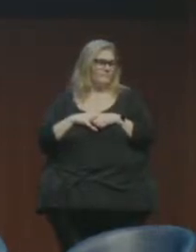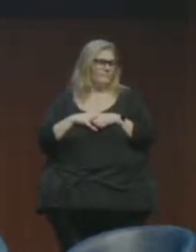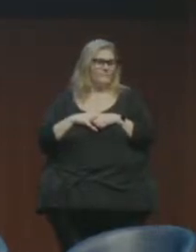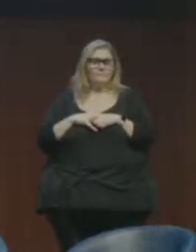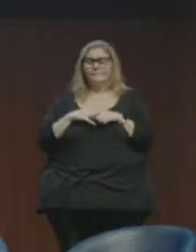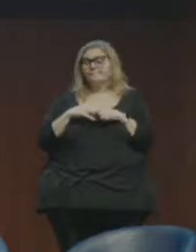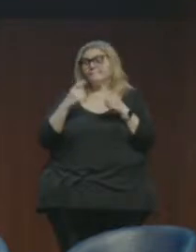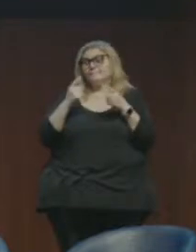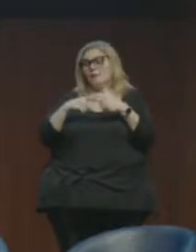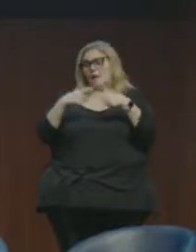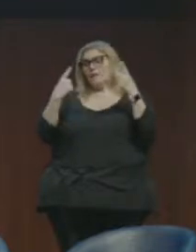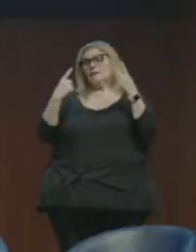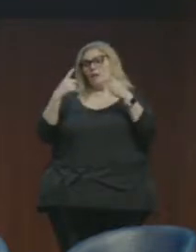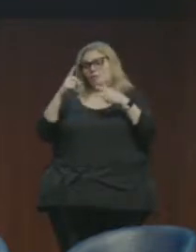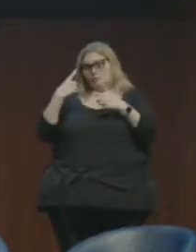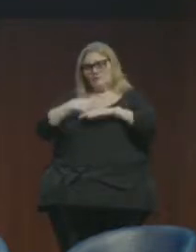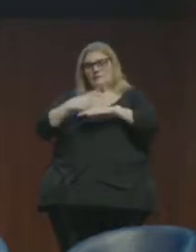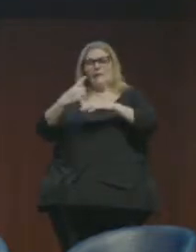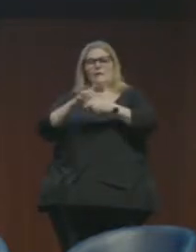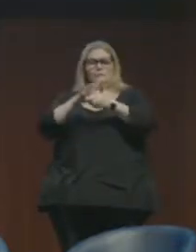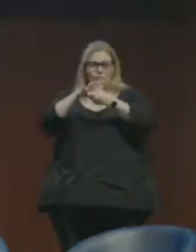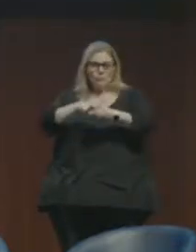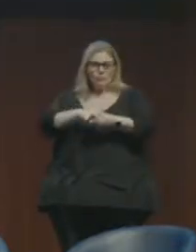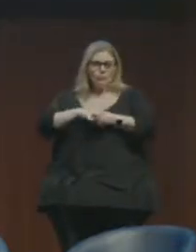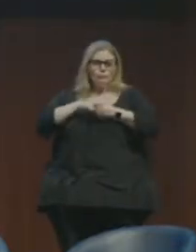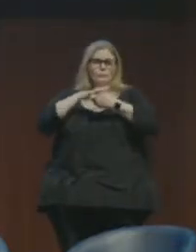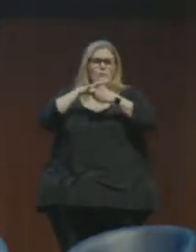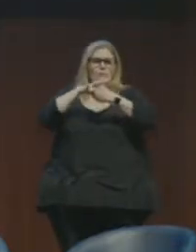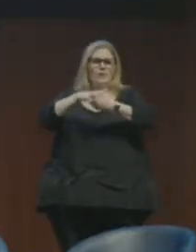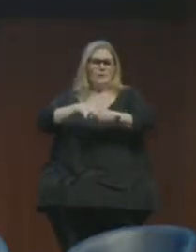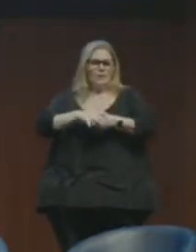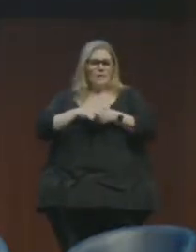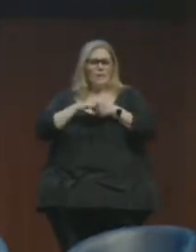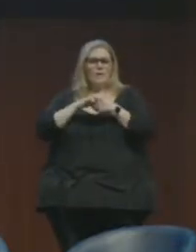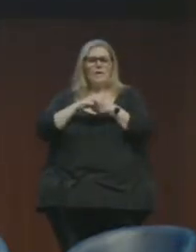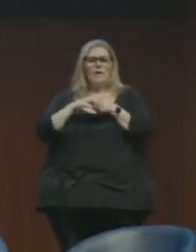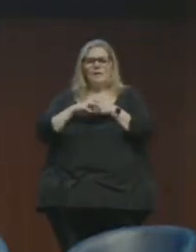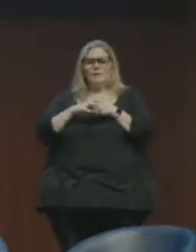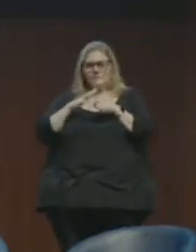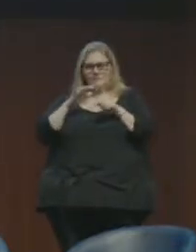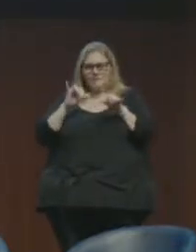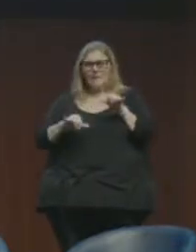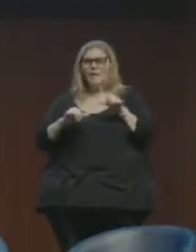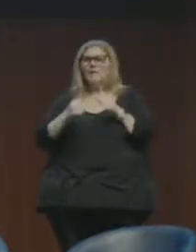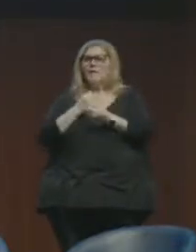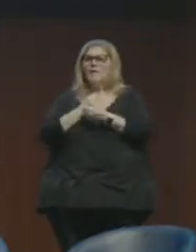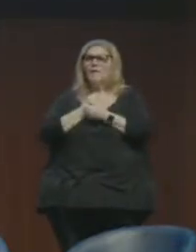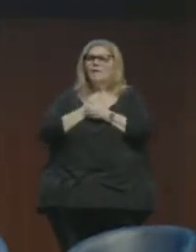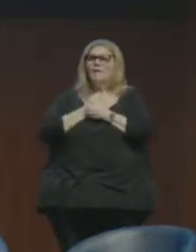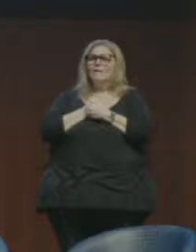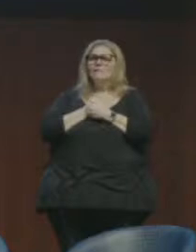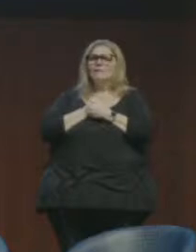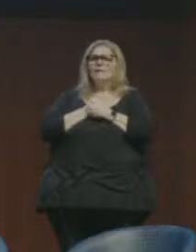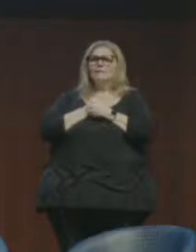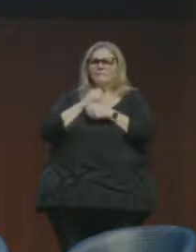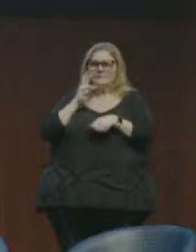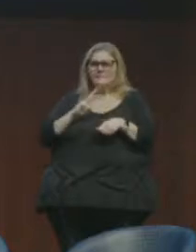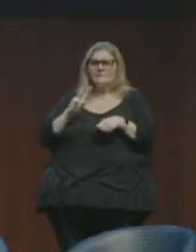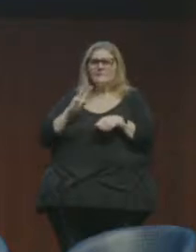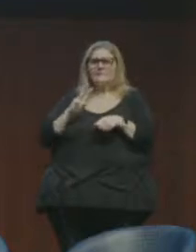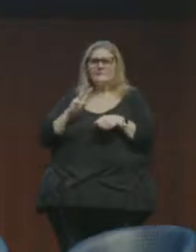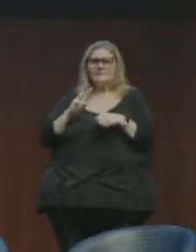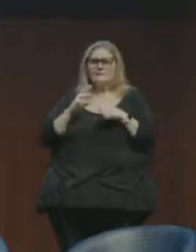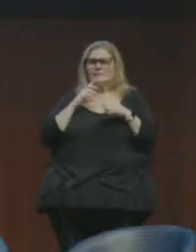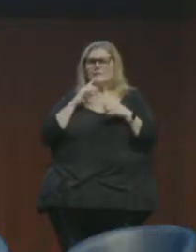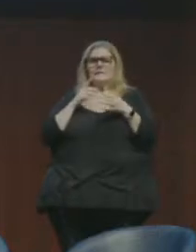Contrary days, stress fingers, pen sad notes, lugged 6,